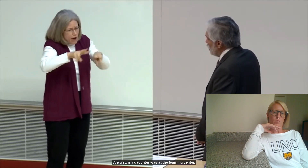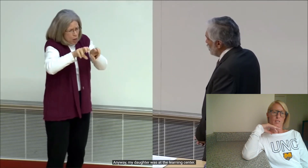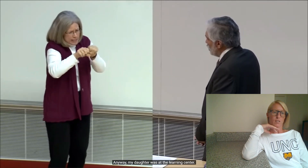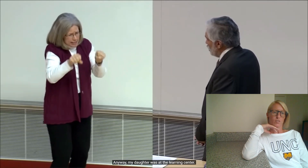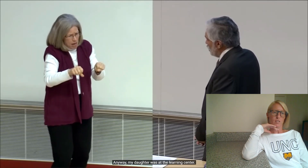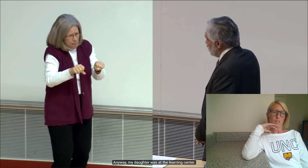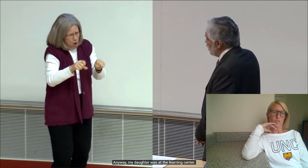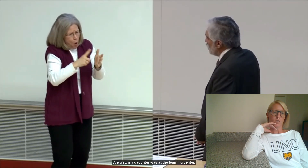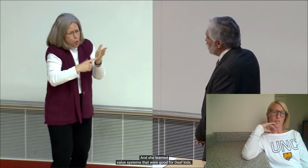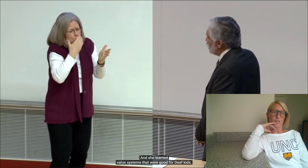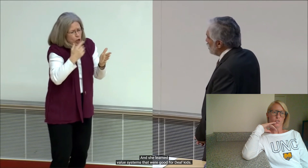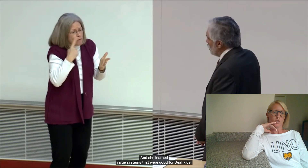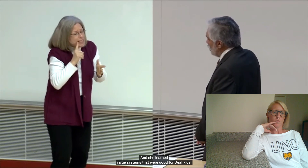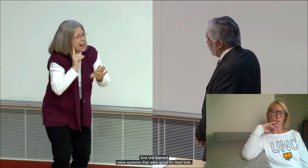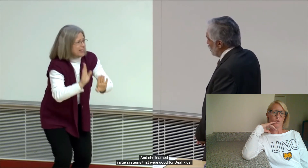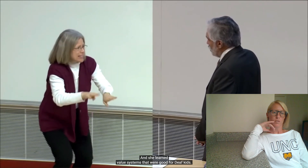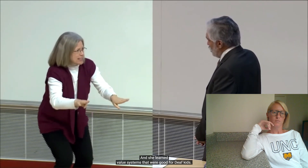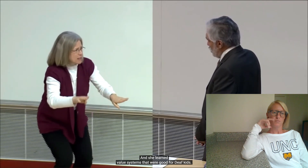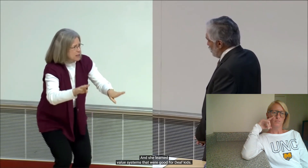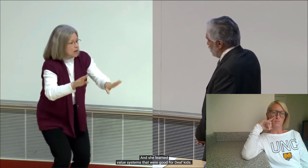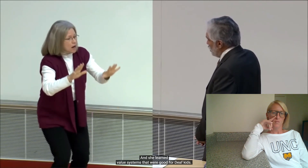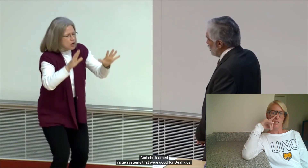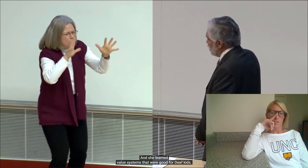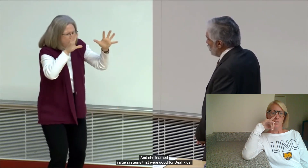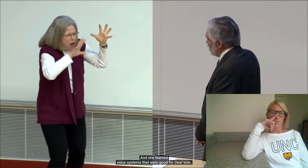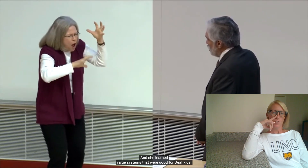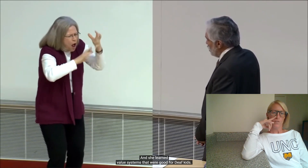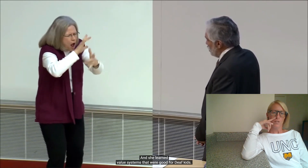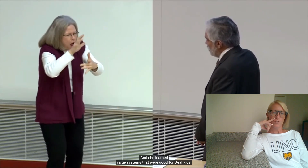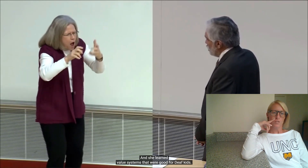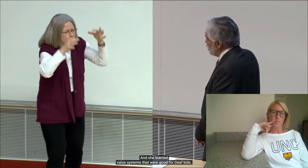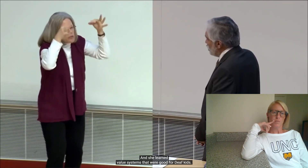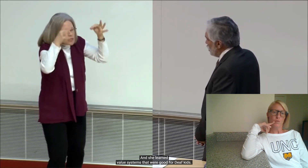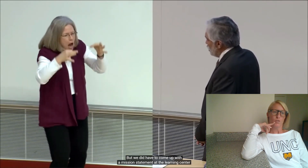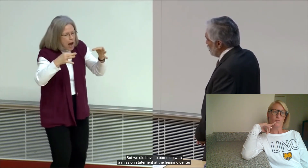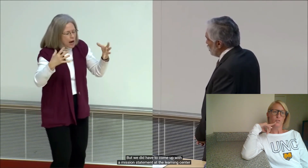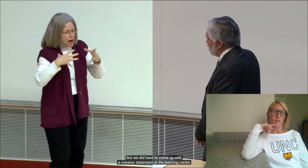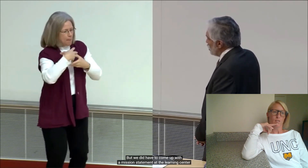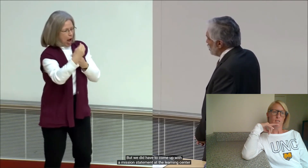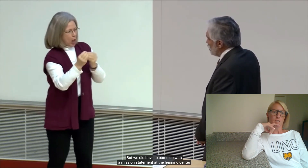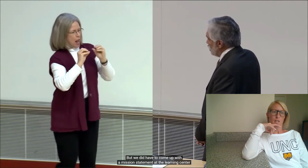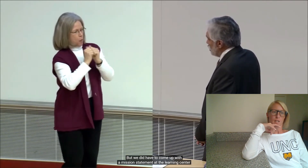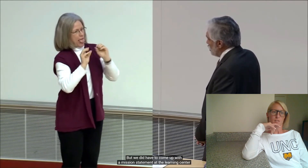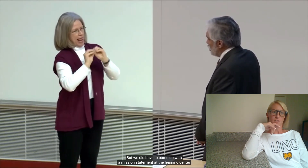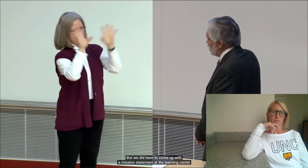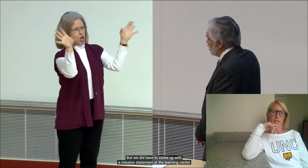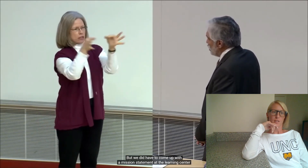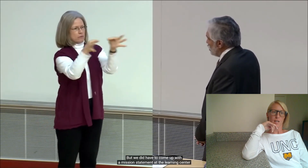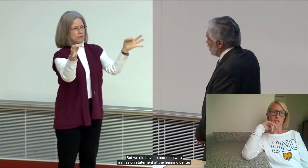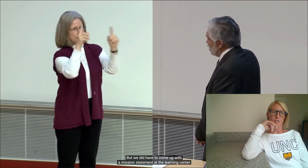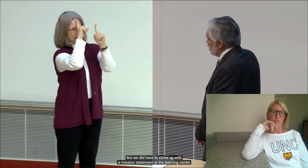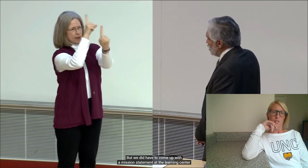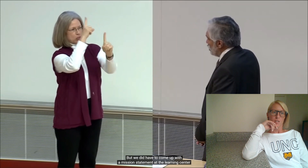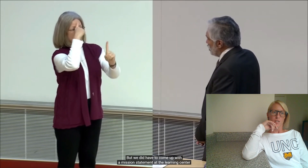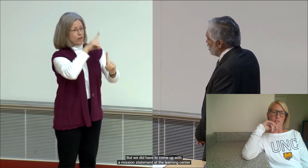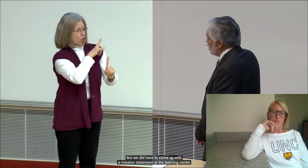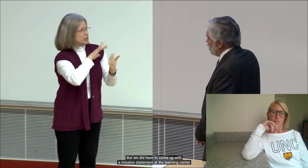Center as she learned value systems that were good for deaf kids, but